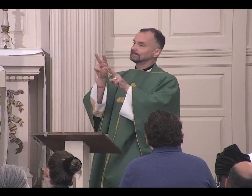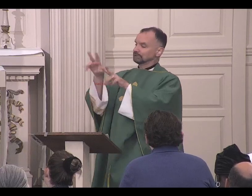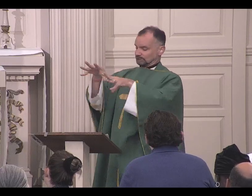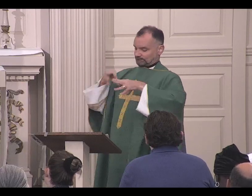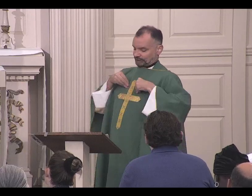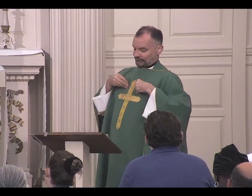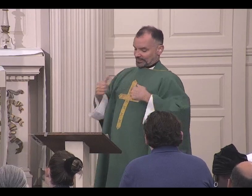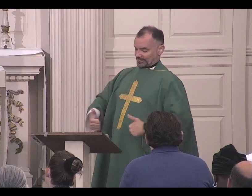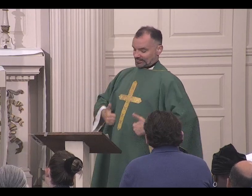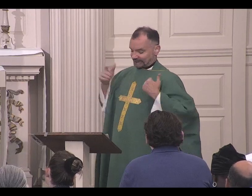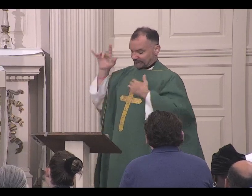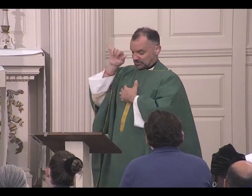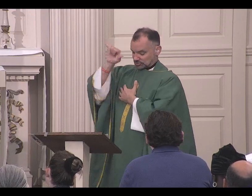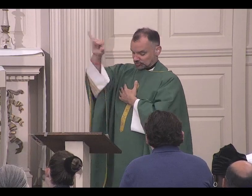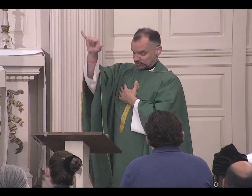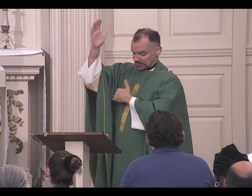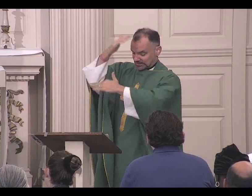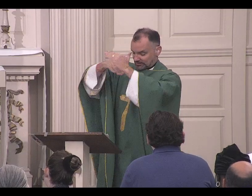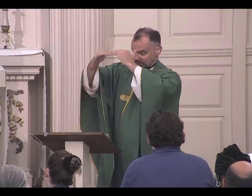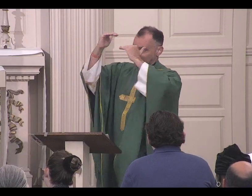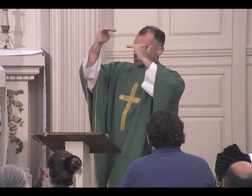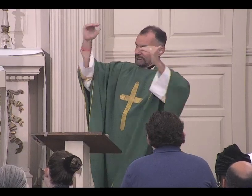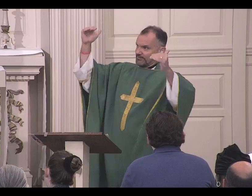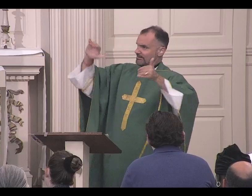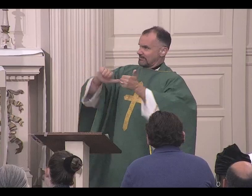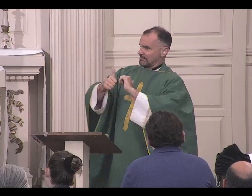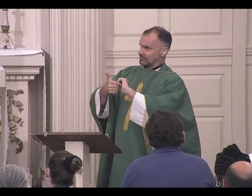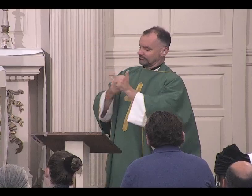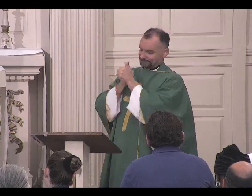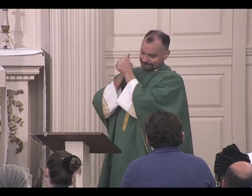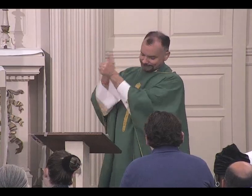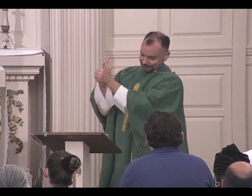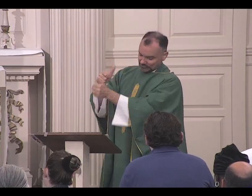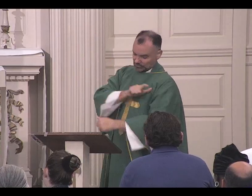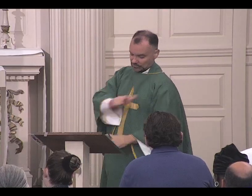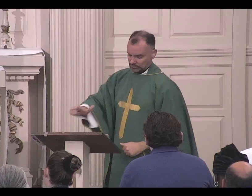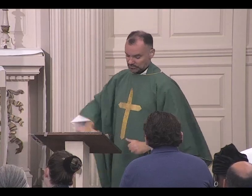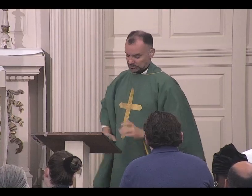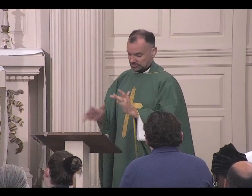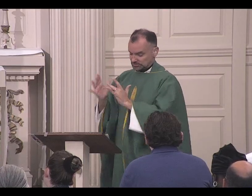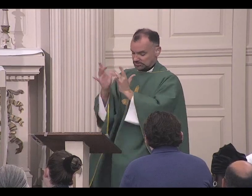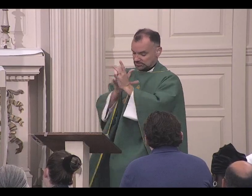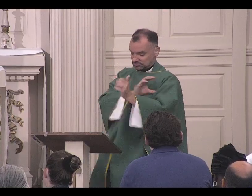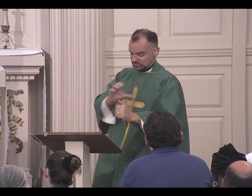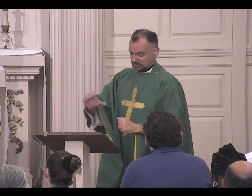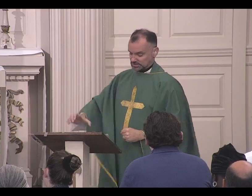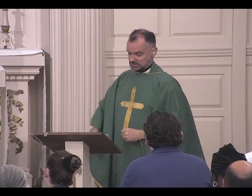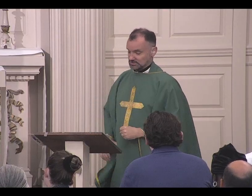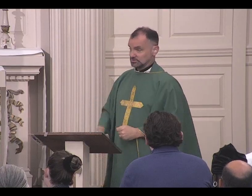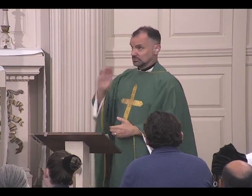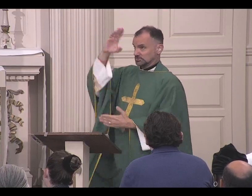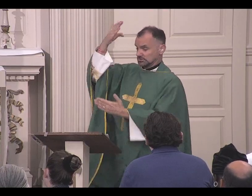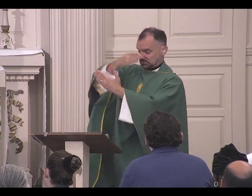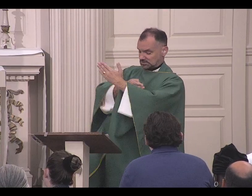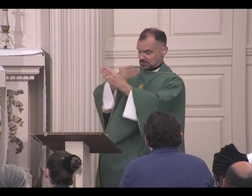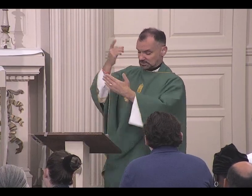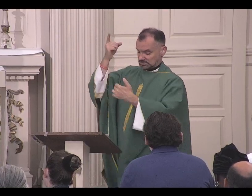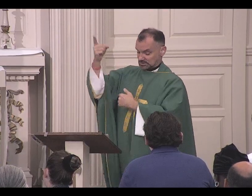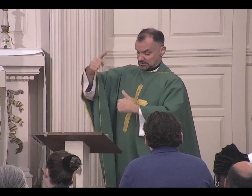we may merit to attain eternal life through our Lord Jesus Christ, your Son, who